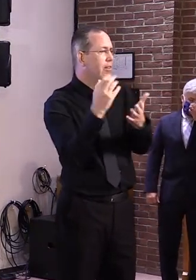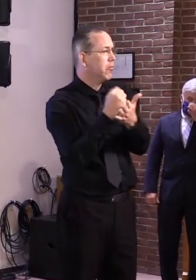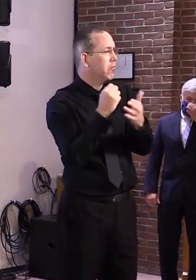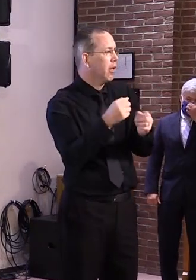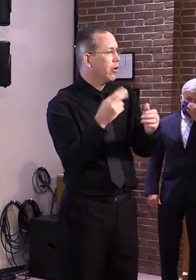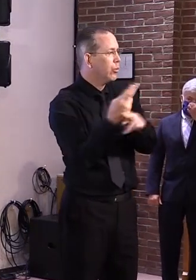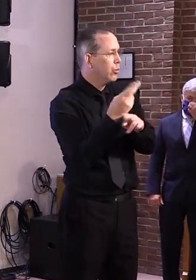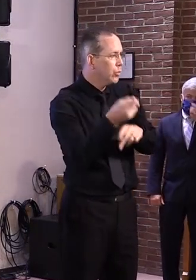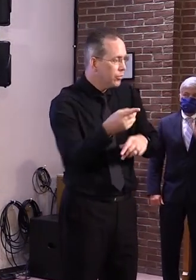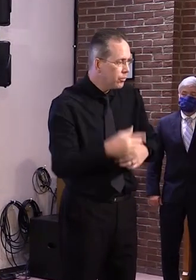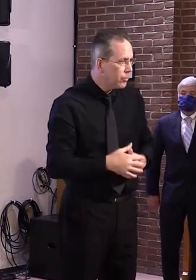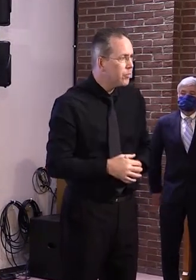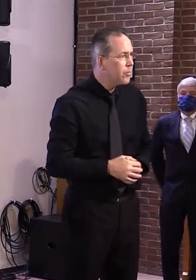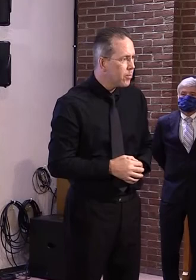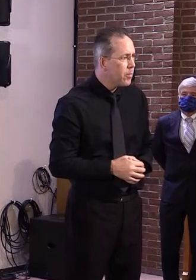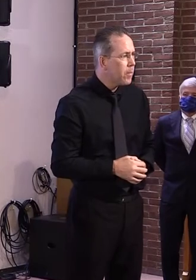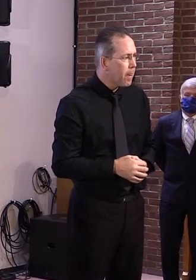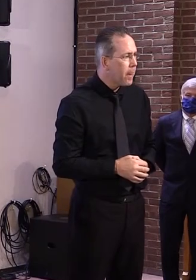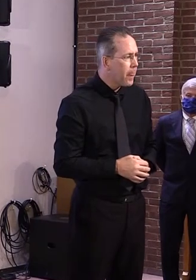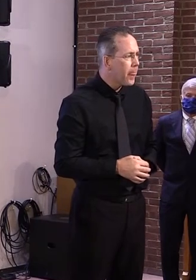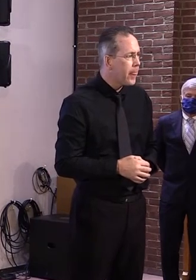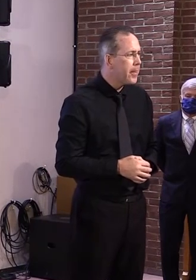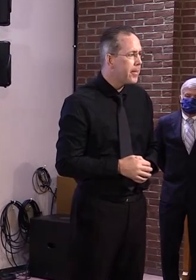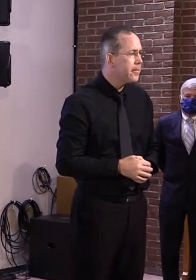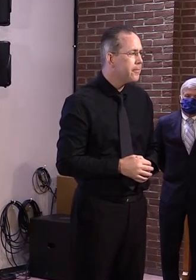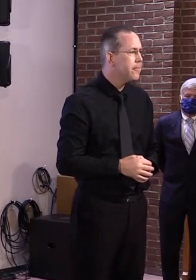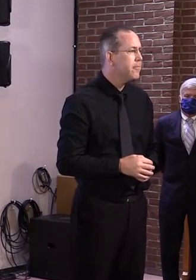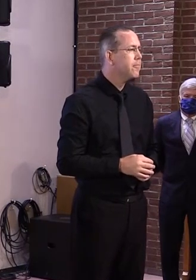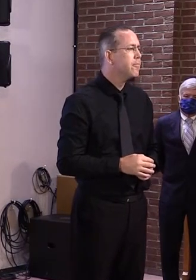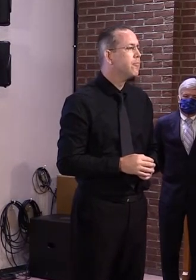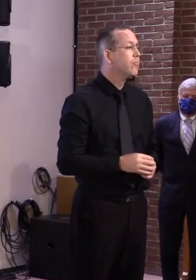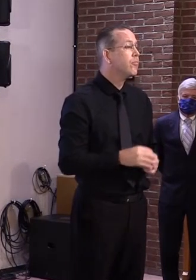come visit. So we know we want to be as welcoming